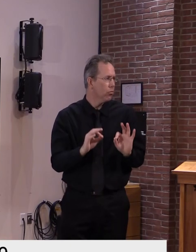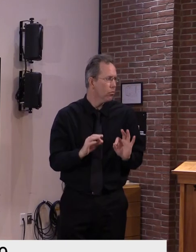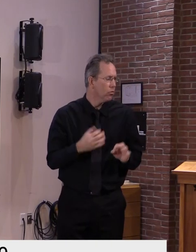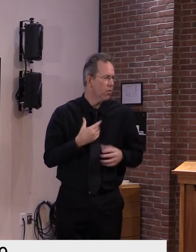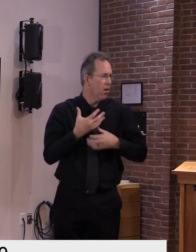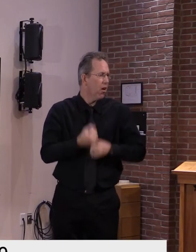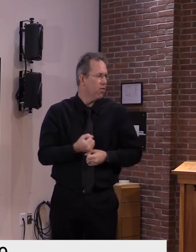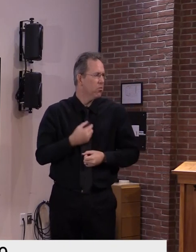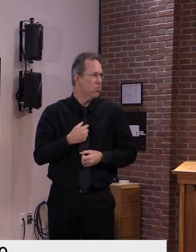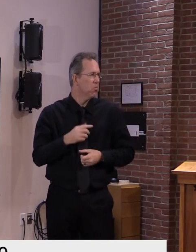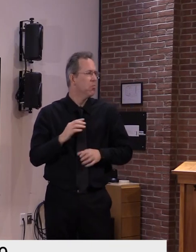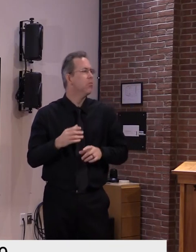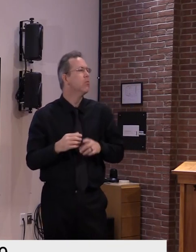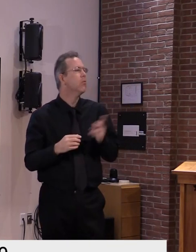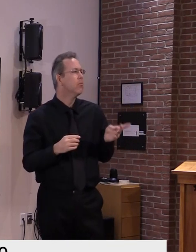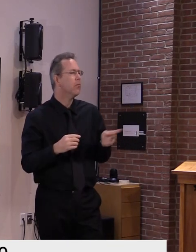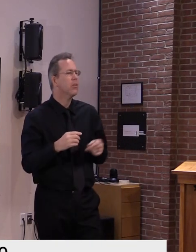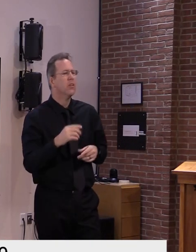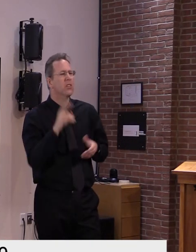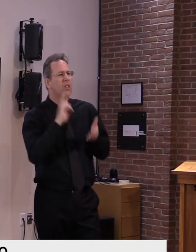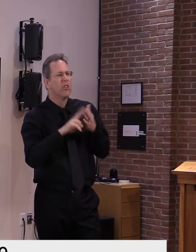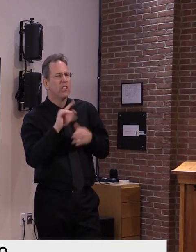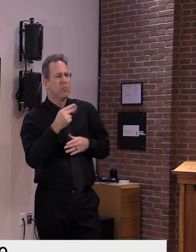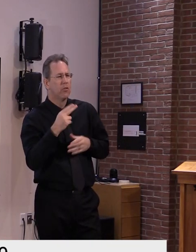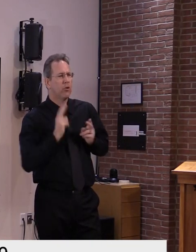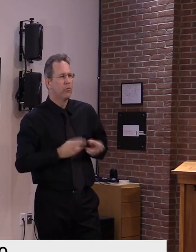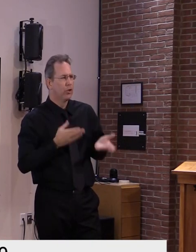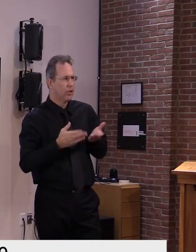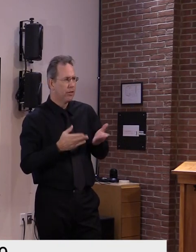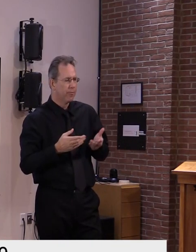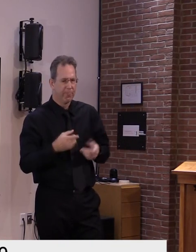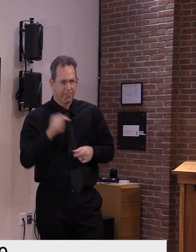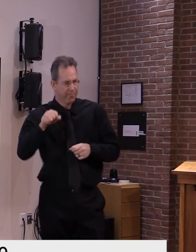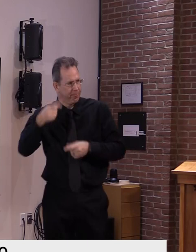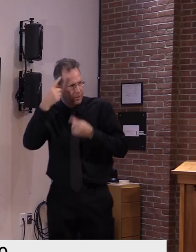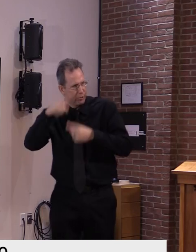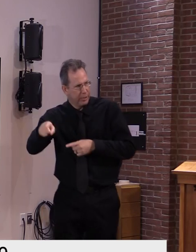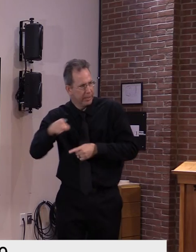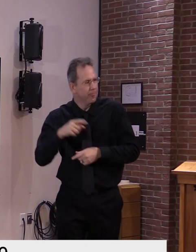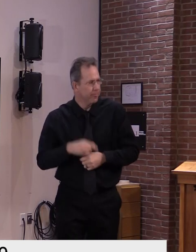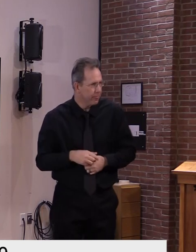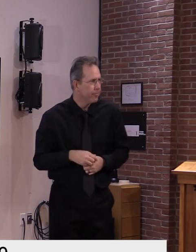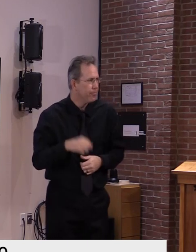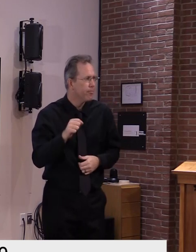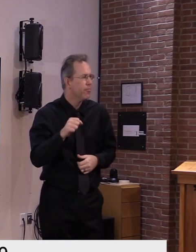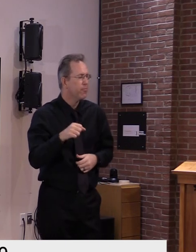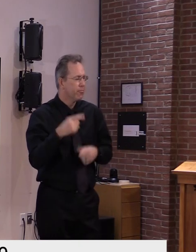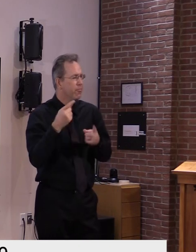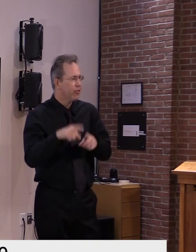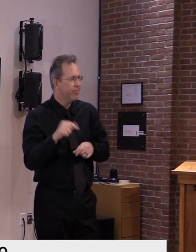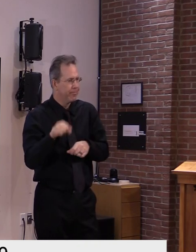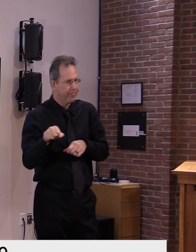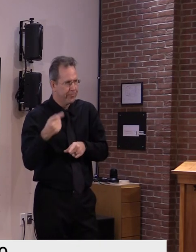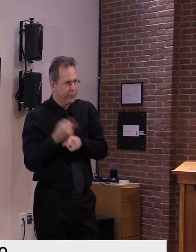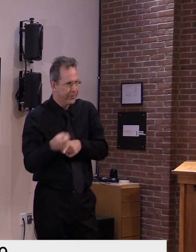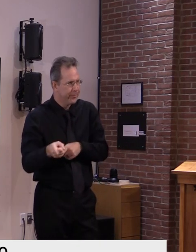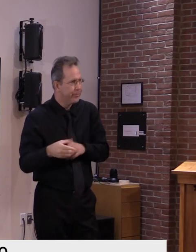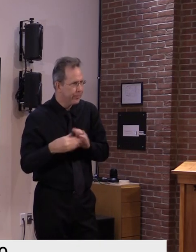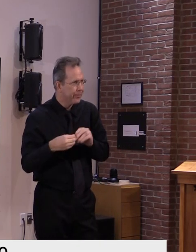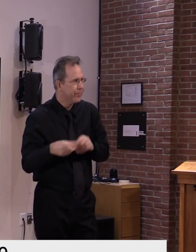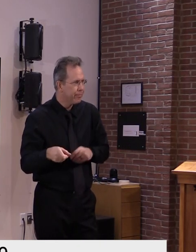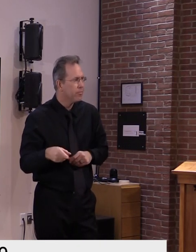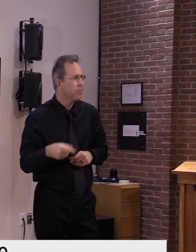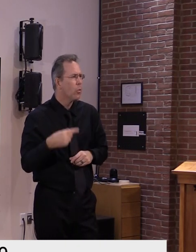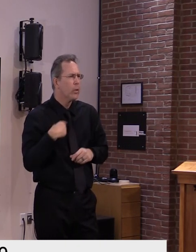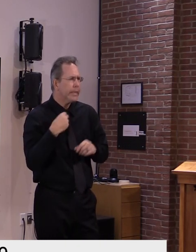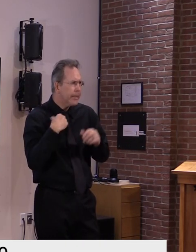I'm going to basically say the same thing that Commissioner Sherling had said. You know, we're building a lot of stuff